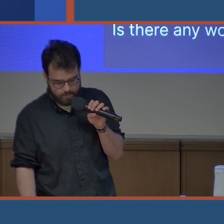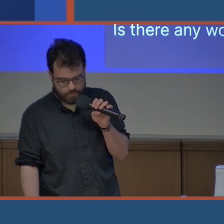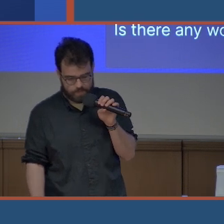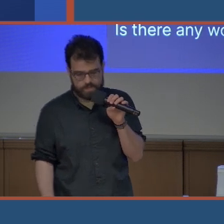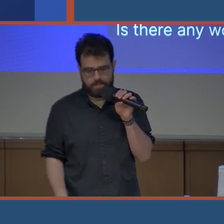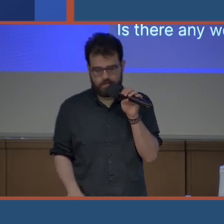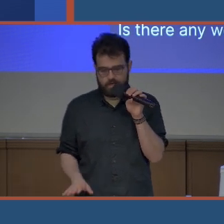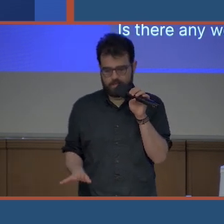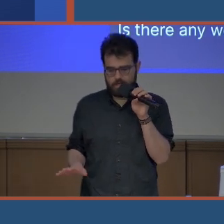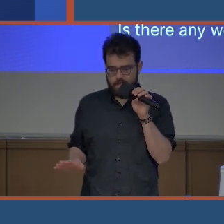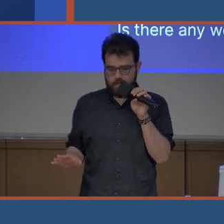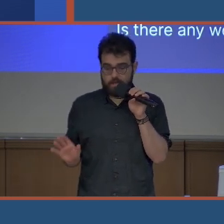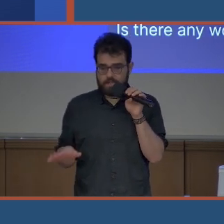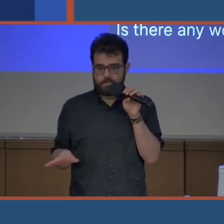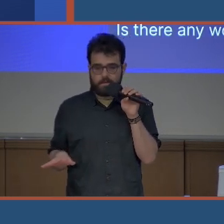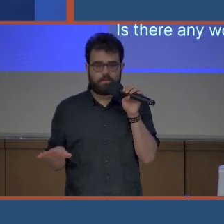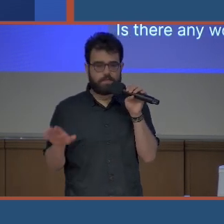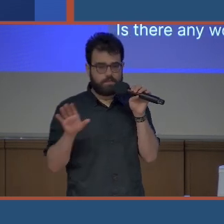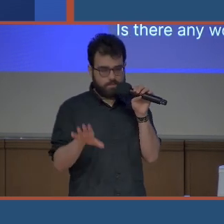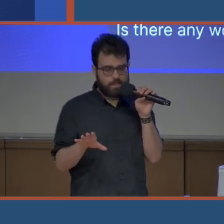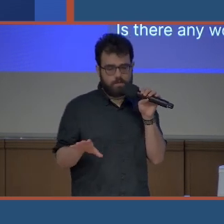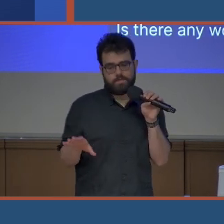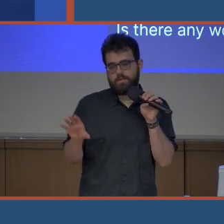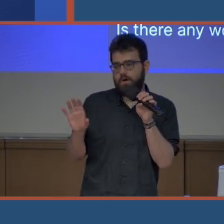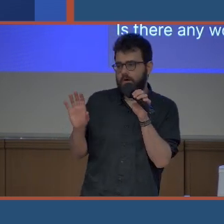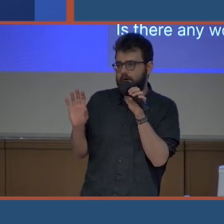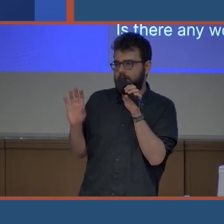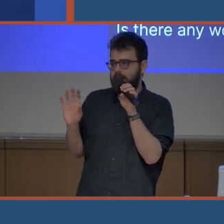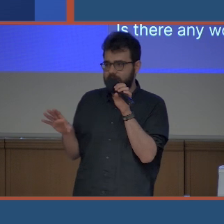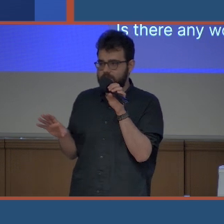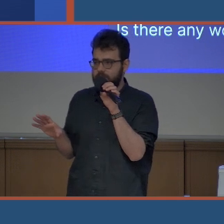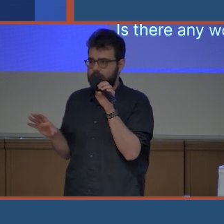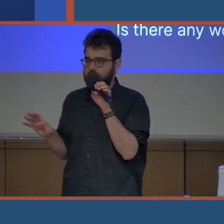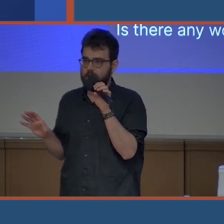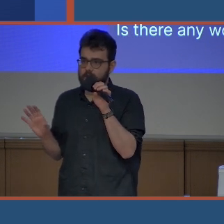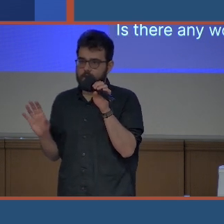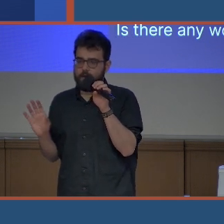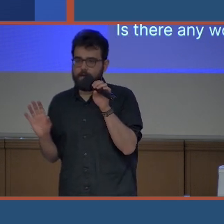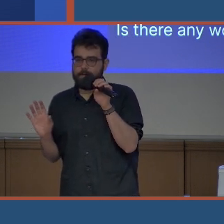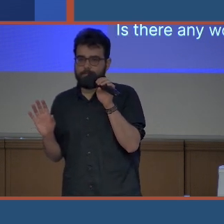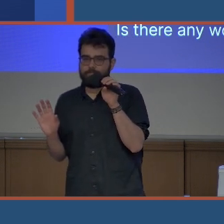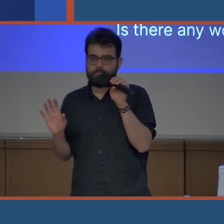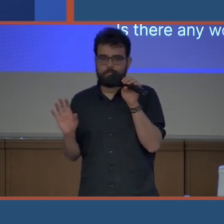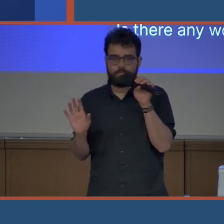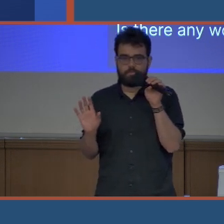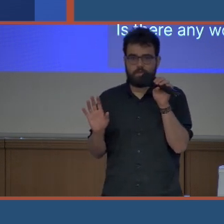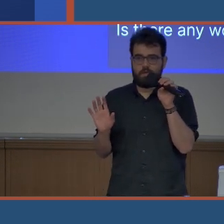so the results say that classifiers themselves are actually